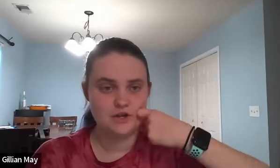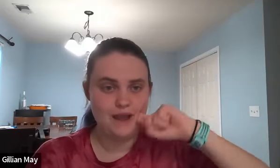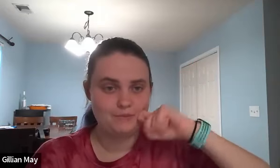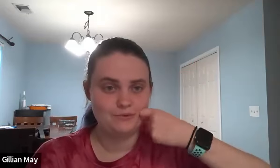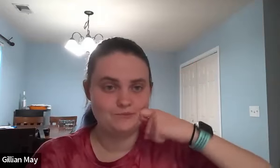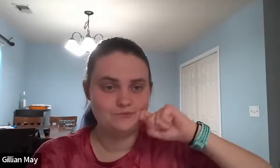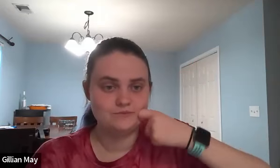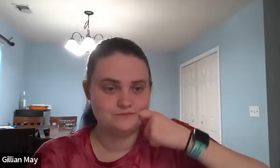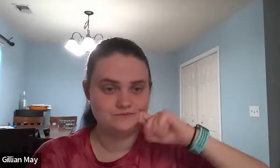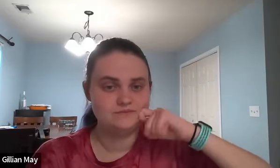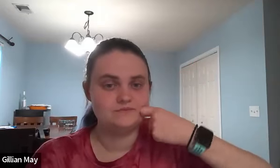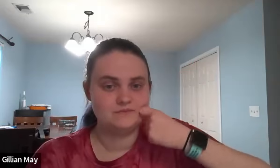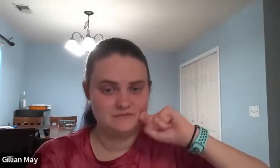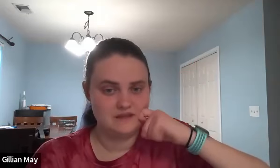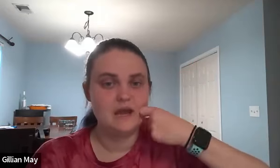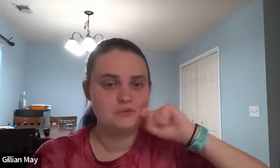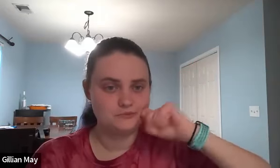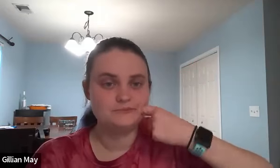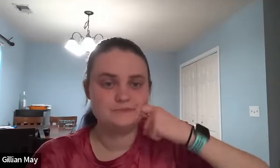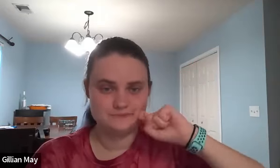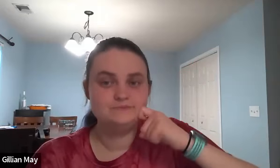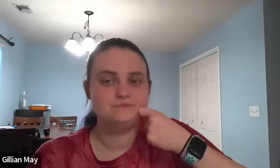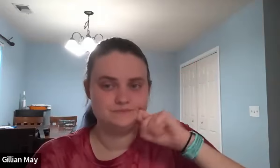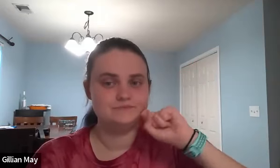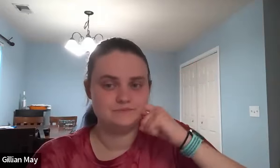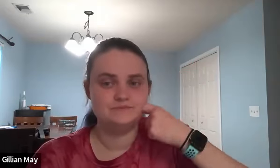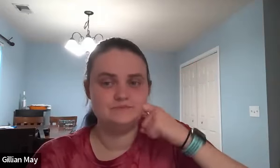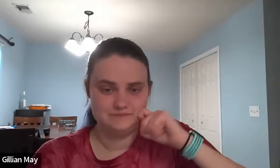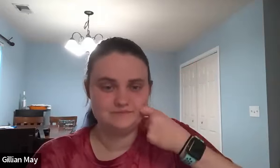to go apple. Apple. Mm-hmm.